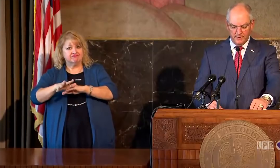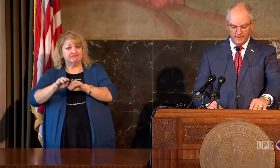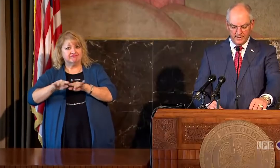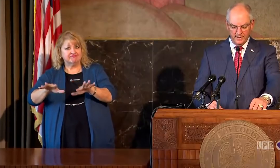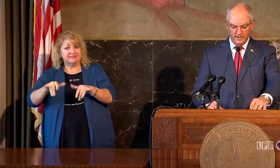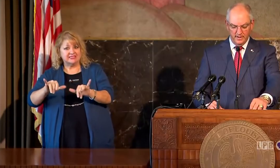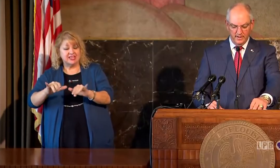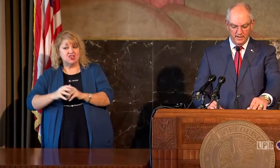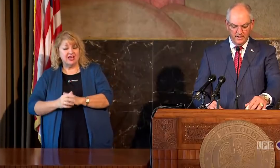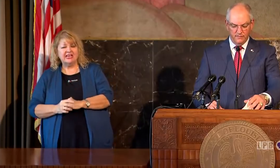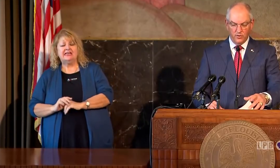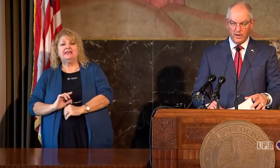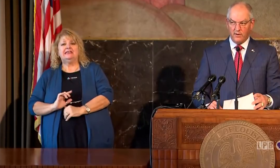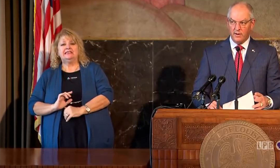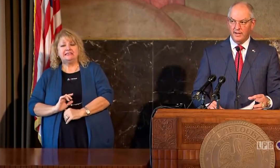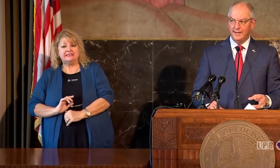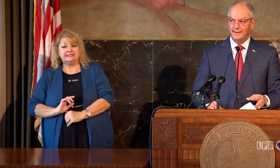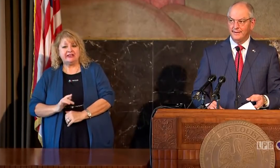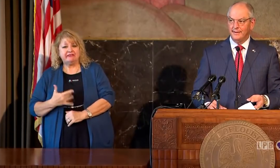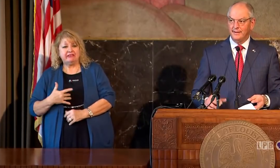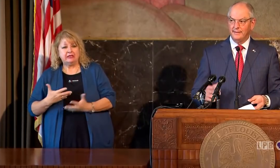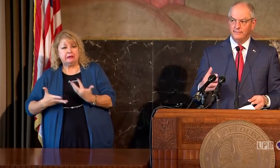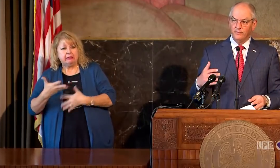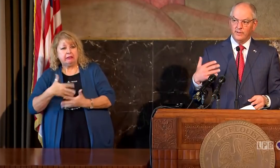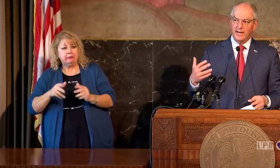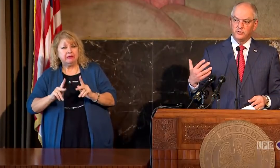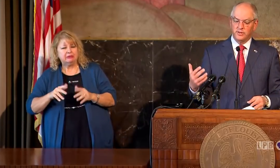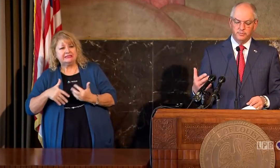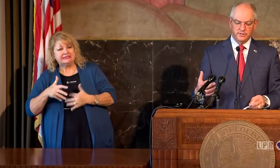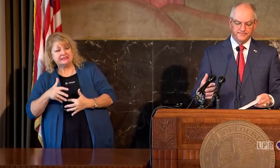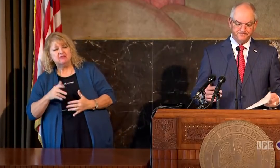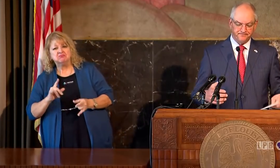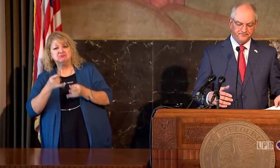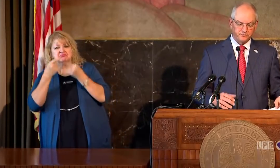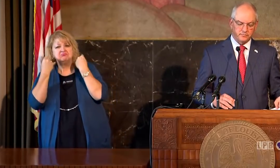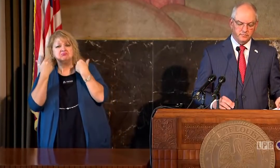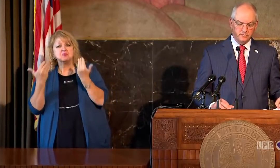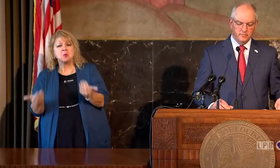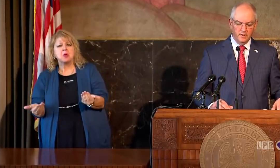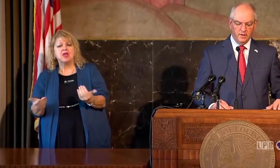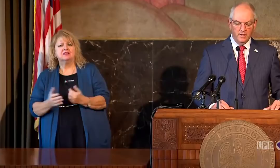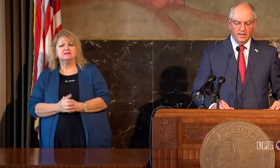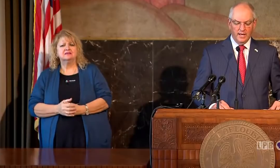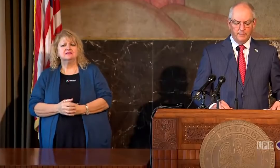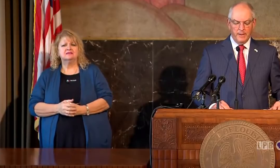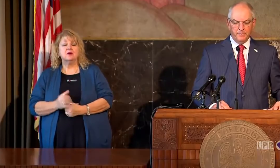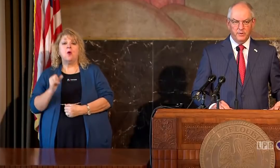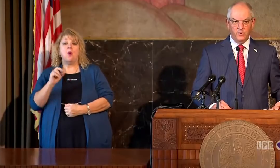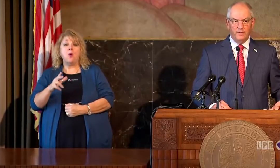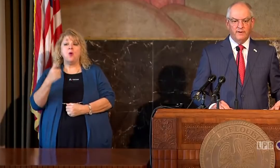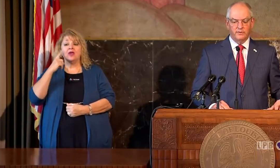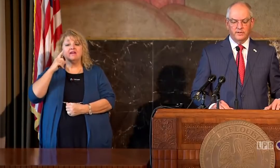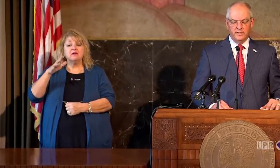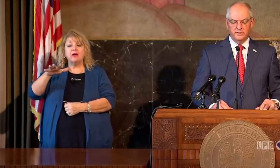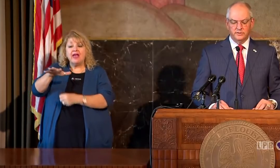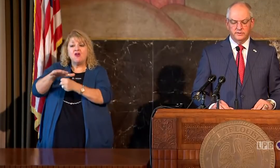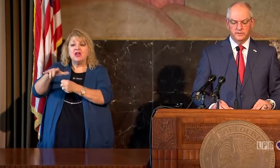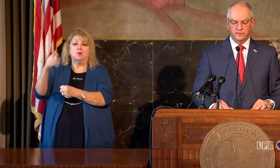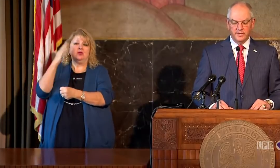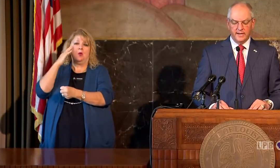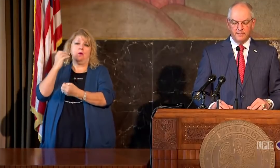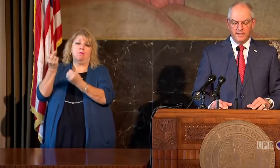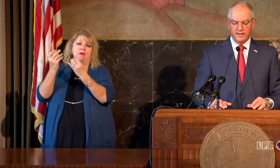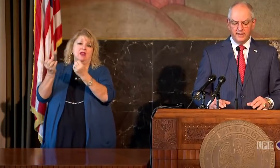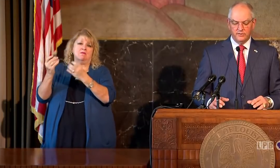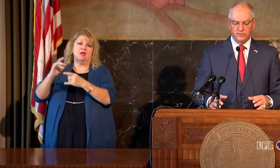indoors in public if you're in an area with high transmission. And people who have health conditions